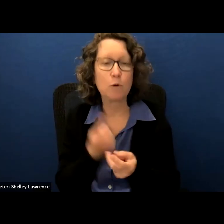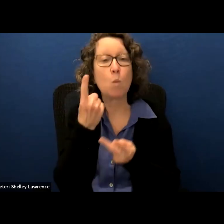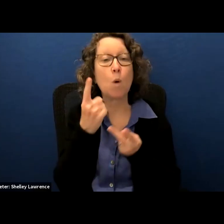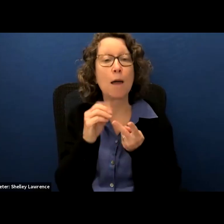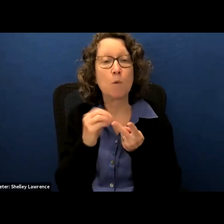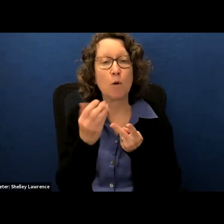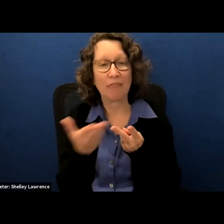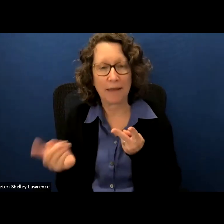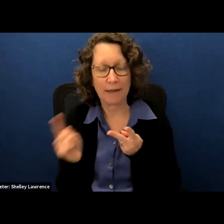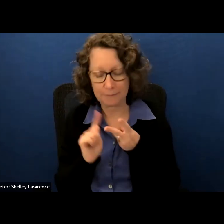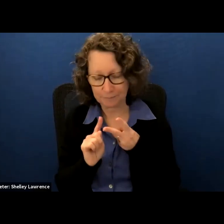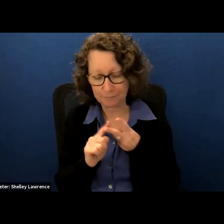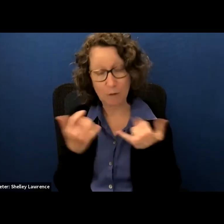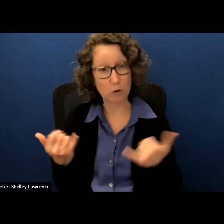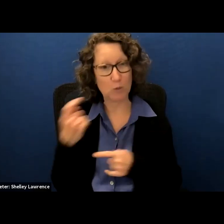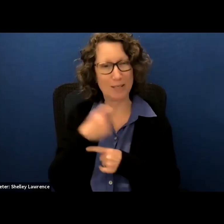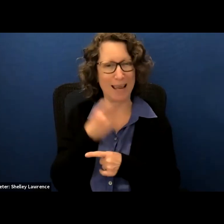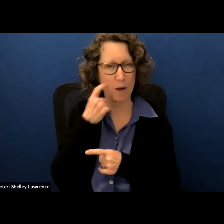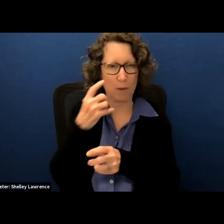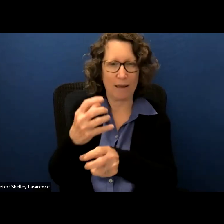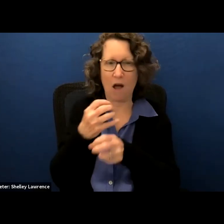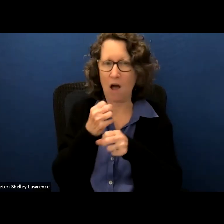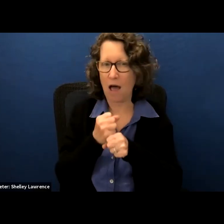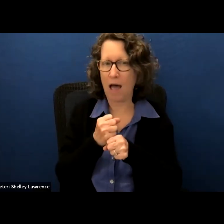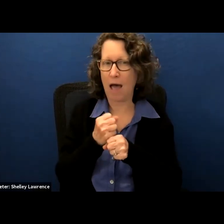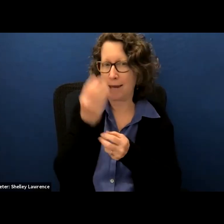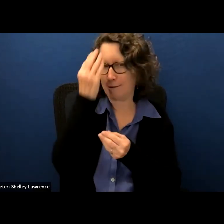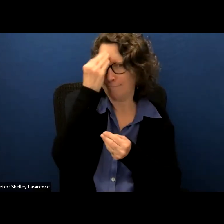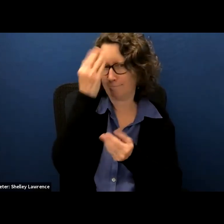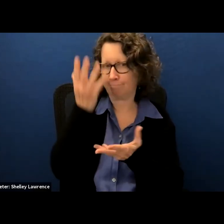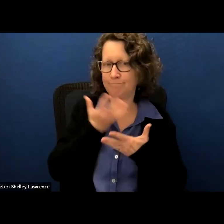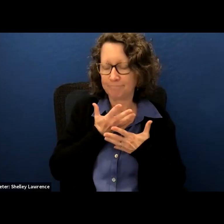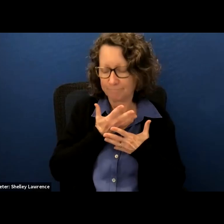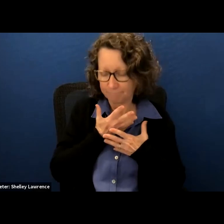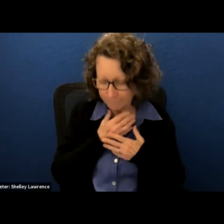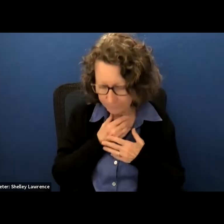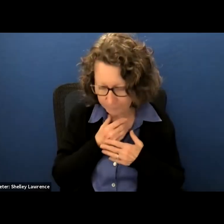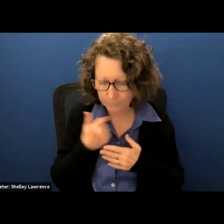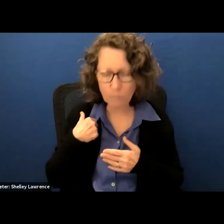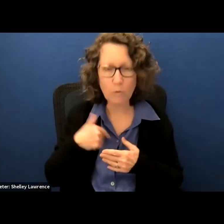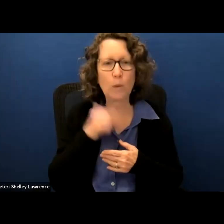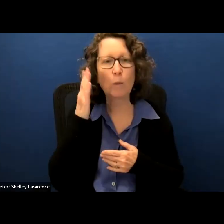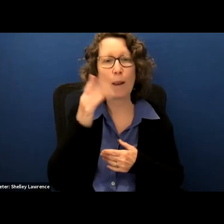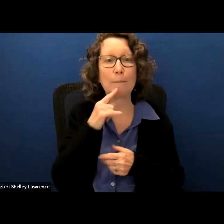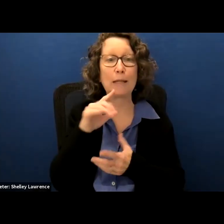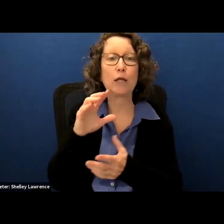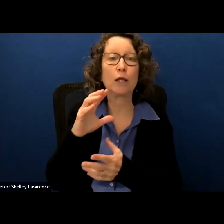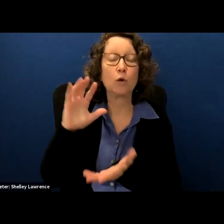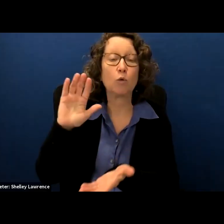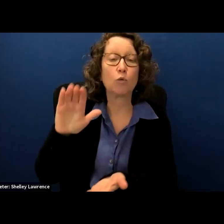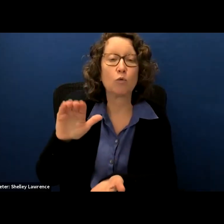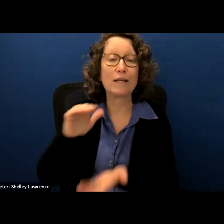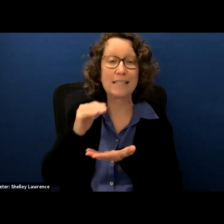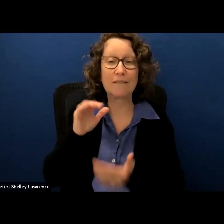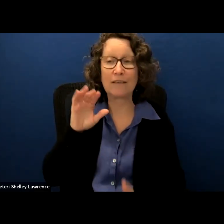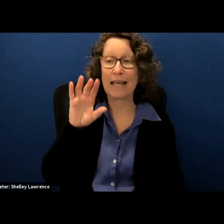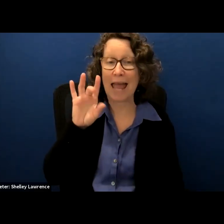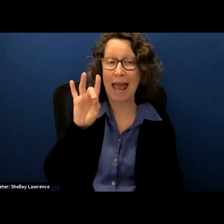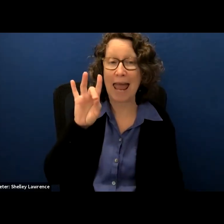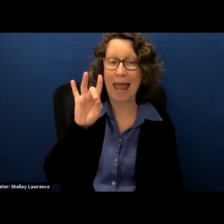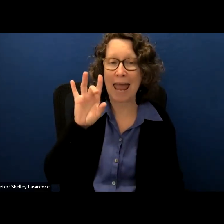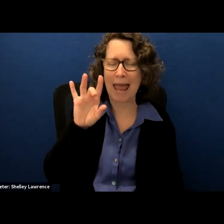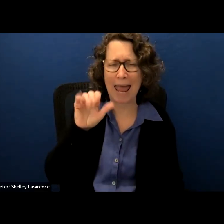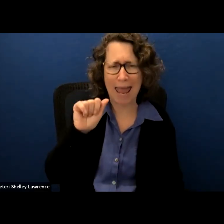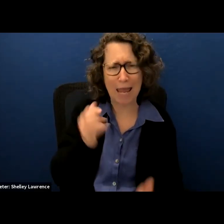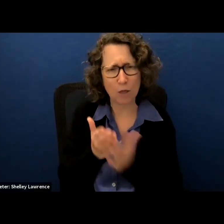thing. Today we just received notice that we're going to be receiving an A through G